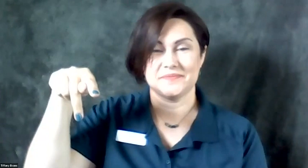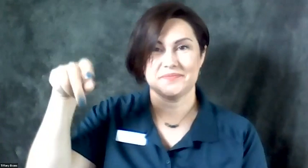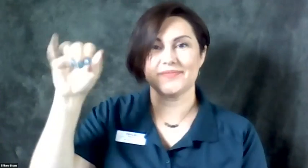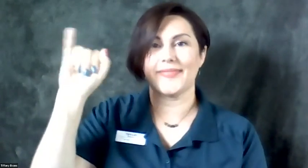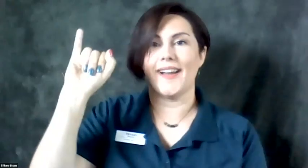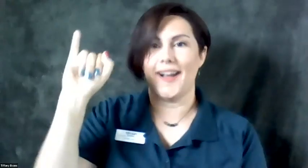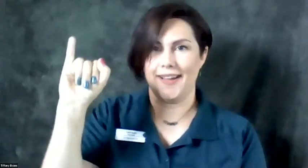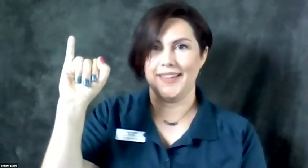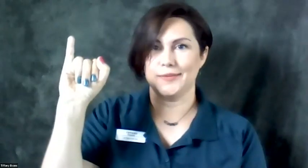I